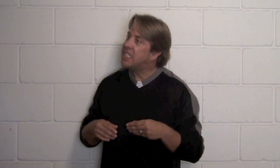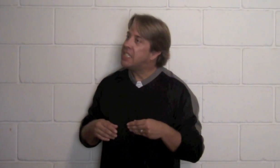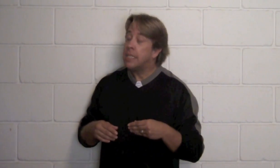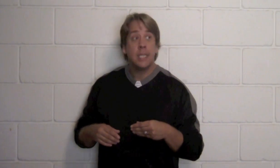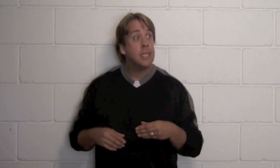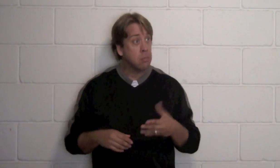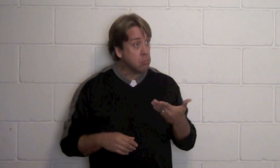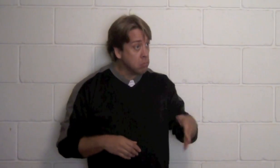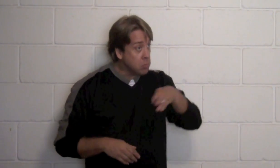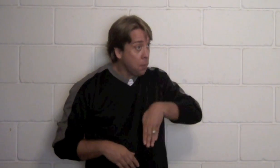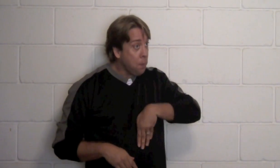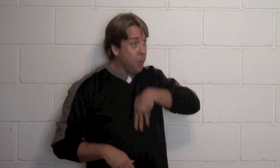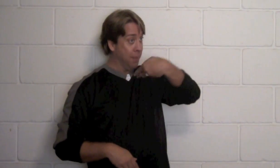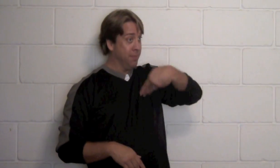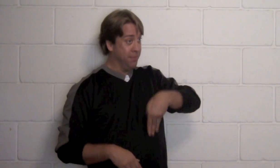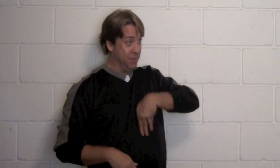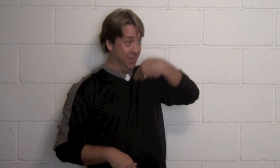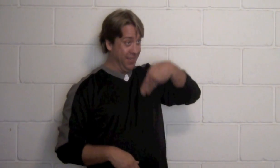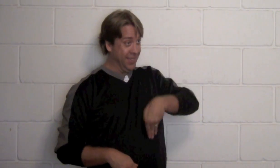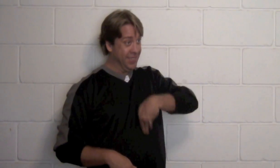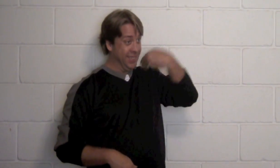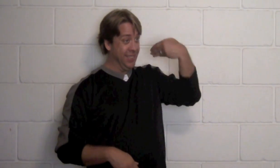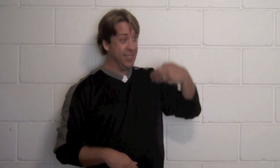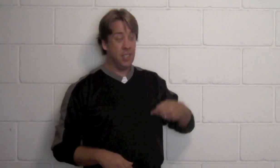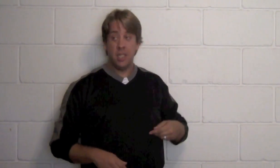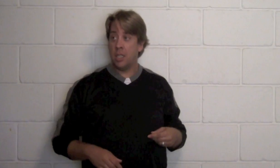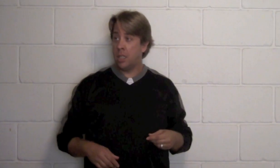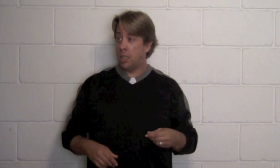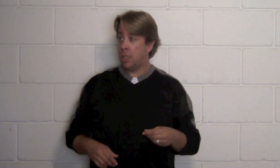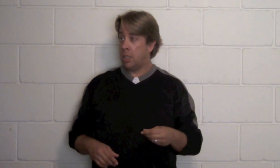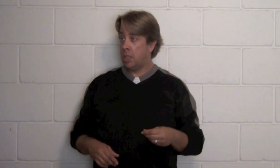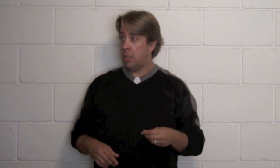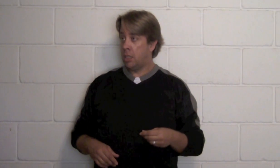"What?" "Go ahead, start wiping."